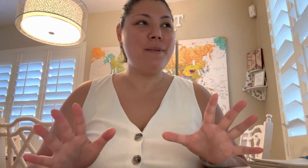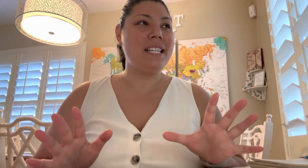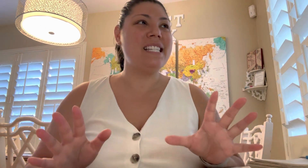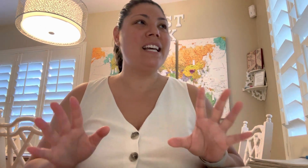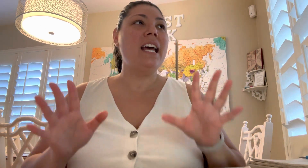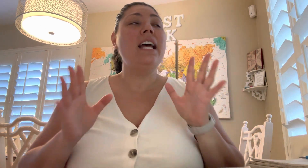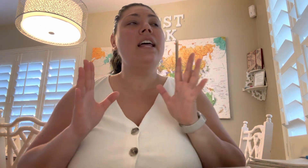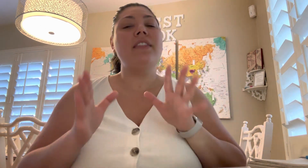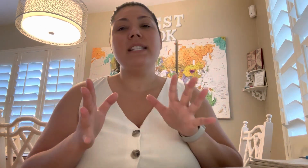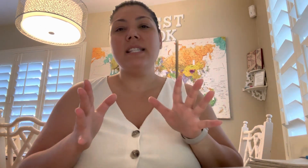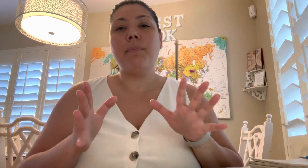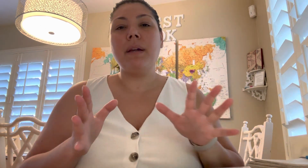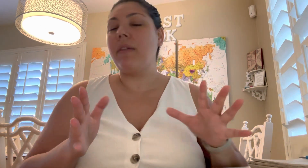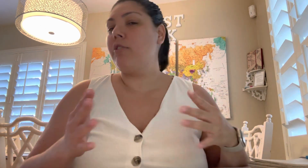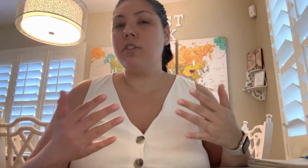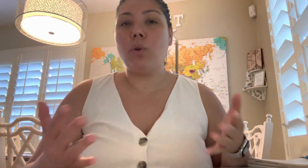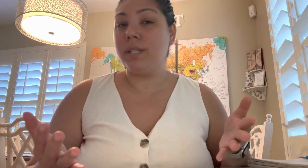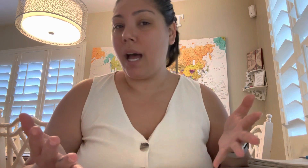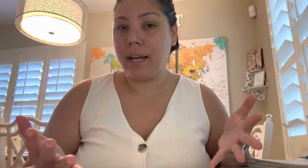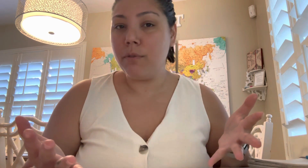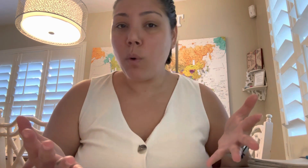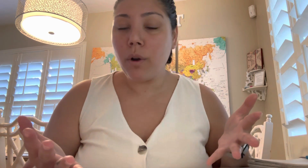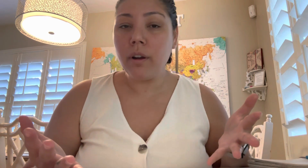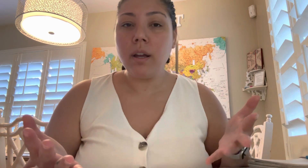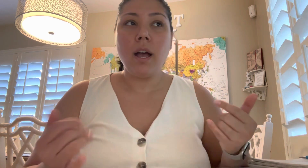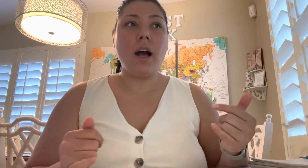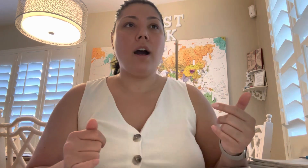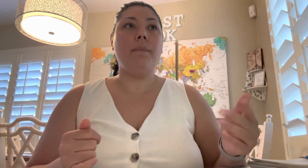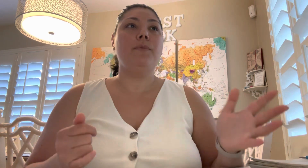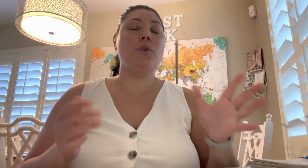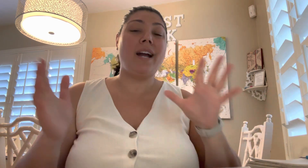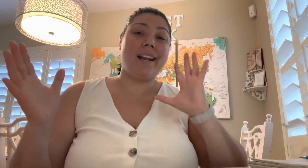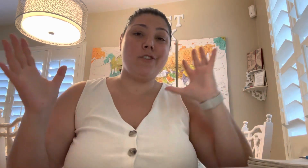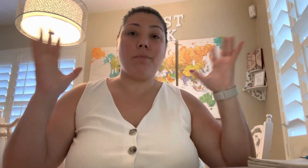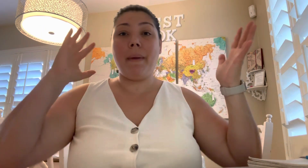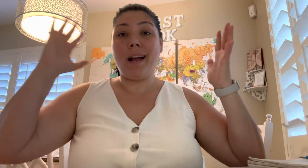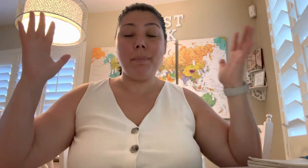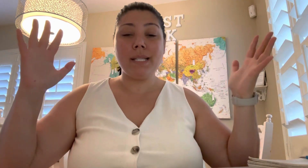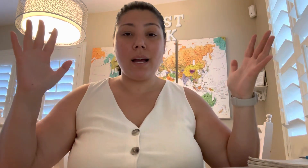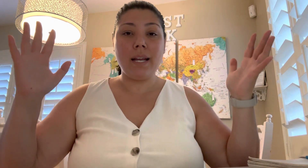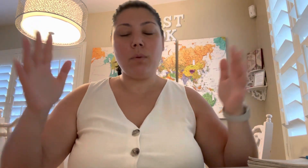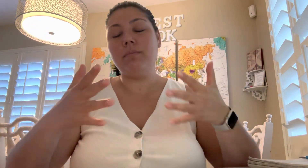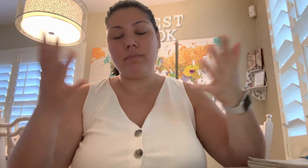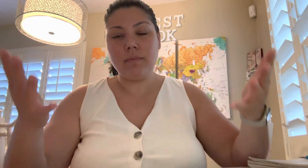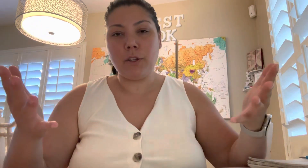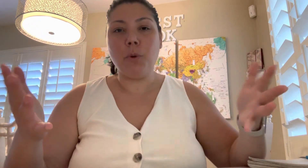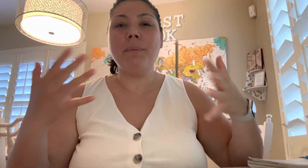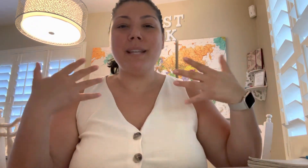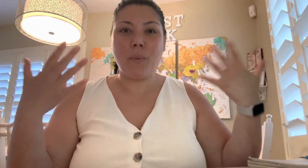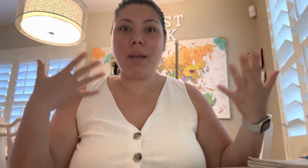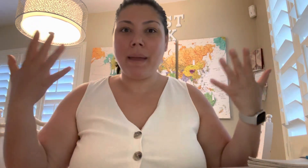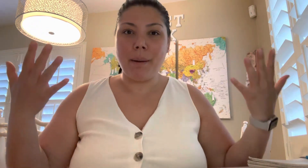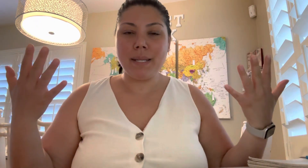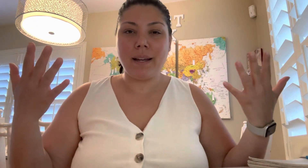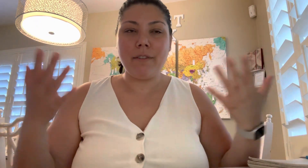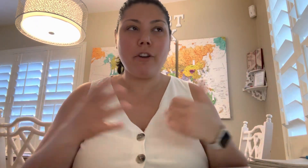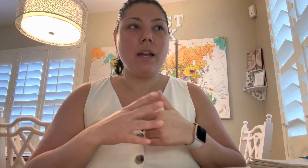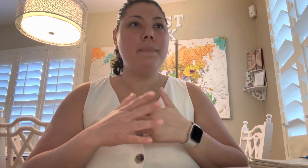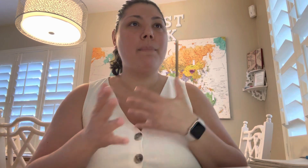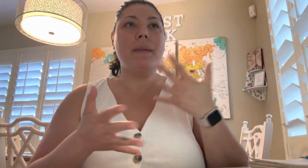Symbiosis. This is something that there is no sign for. You can kind of just make up a sign. Well, not you, but I'm saying we can make up a sign for him, something